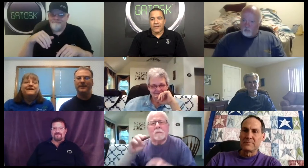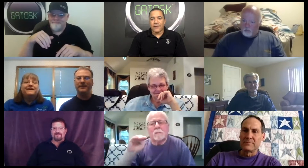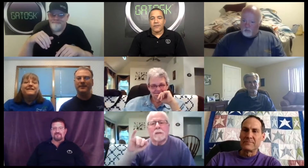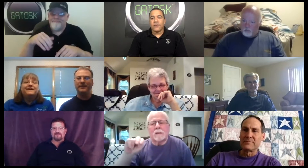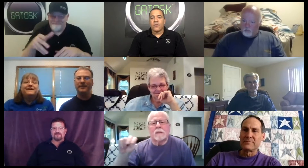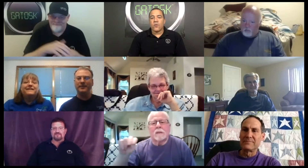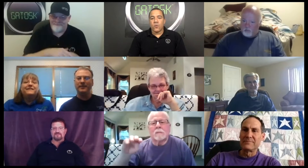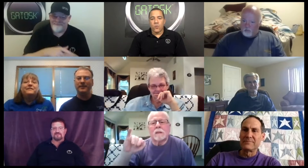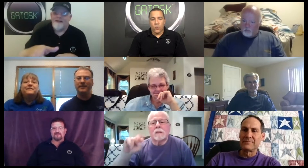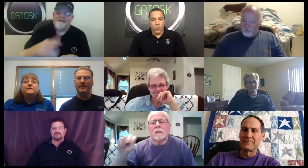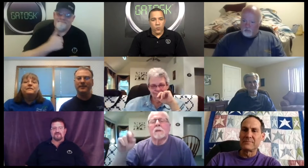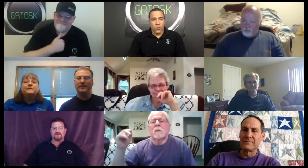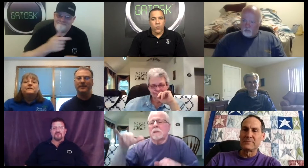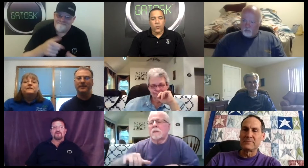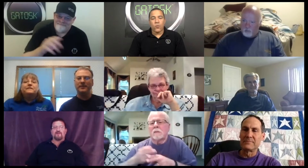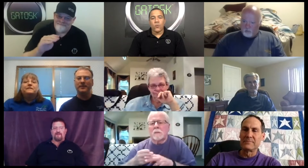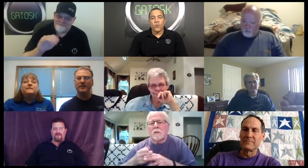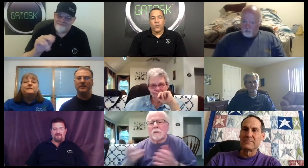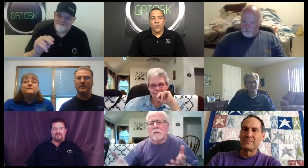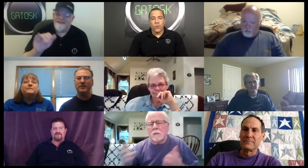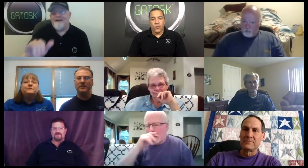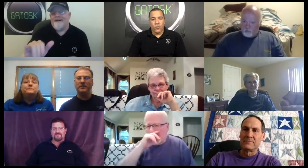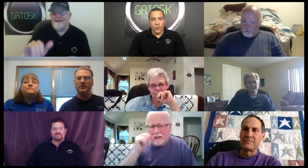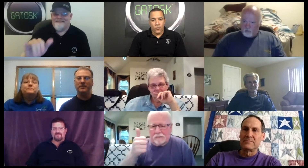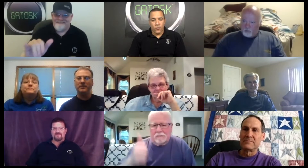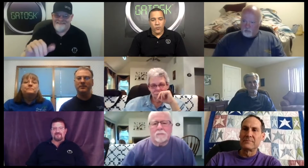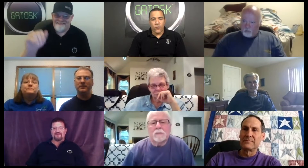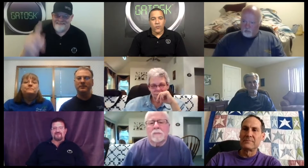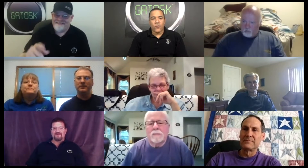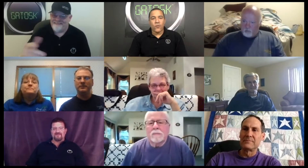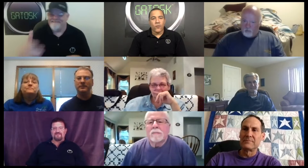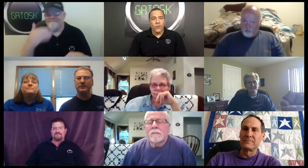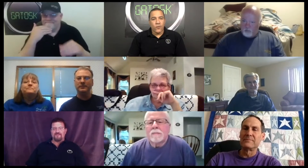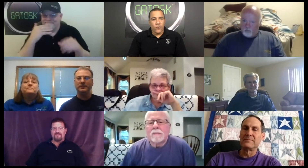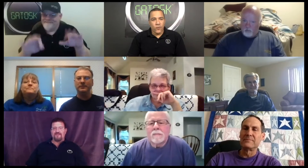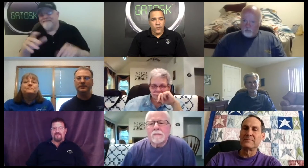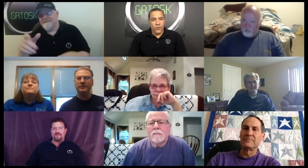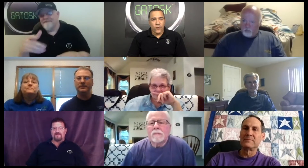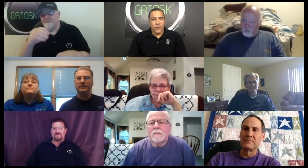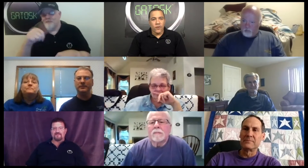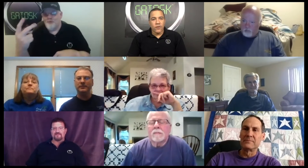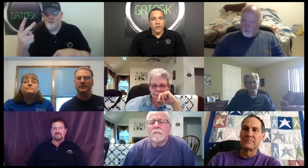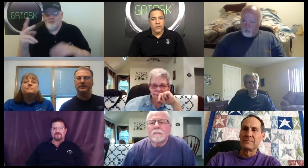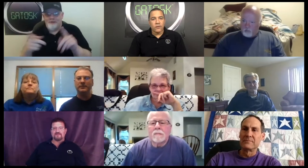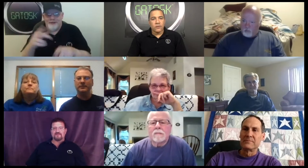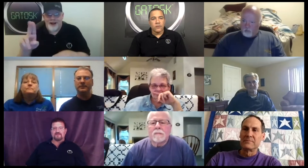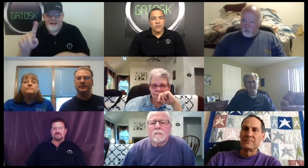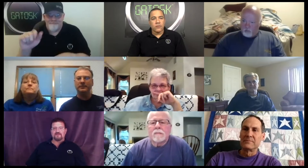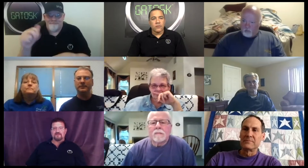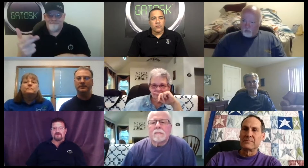And well, actually, I'm from Minnesota, but I'm here temporarily. All right, great, thank you. The other 2